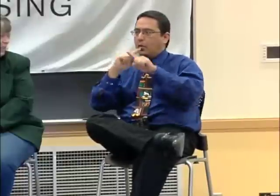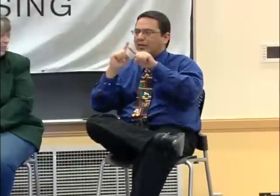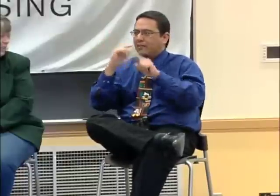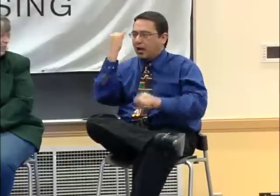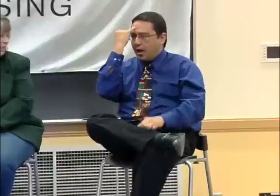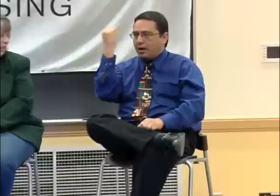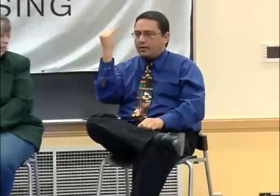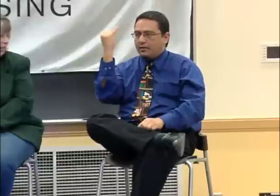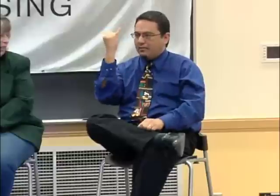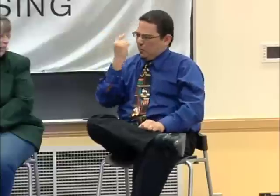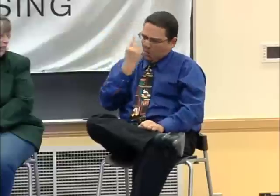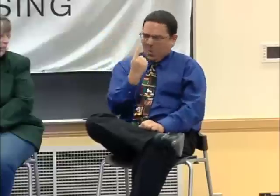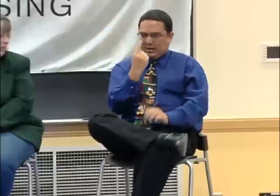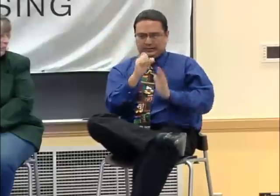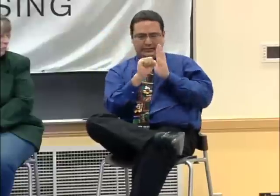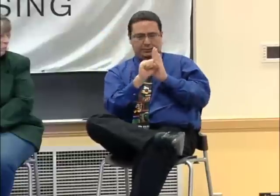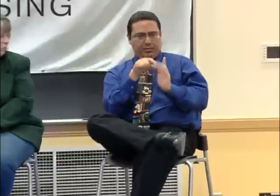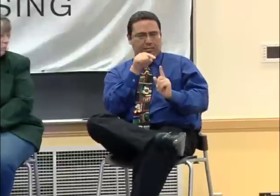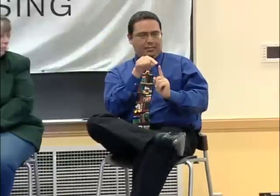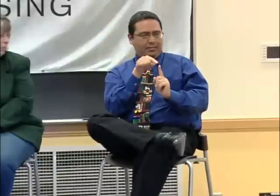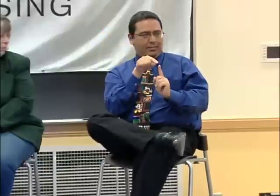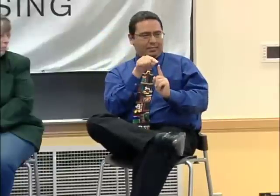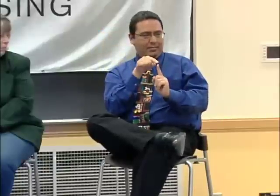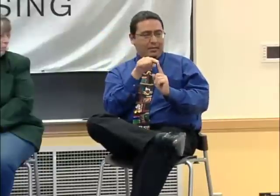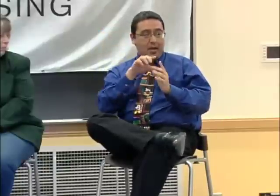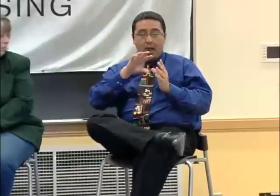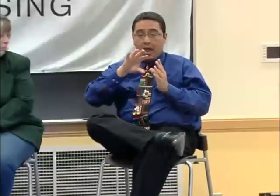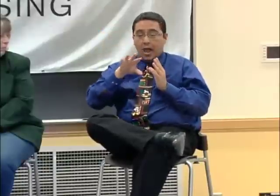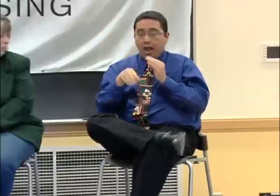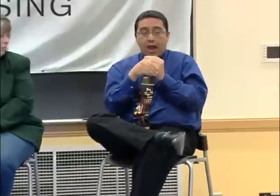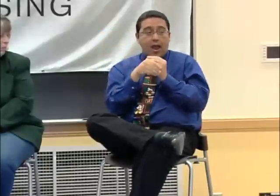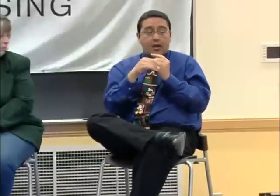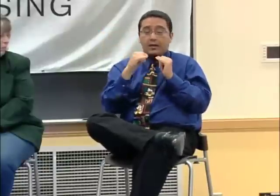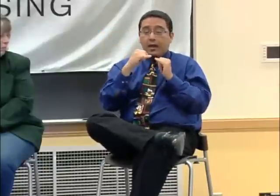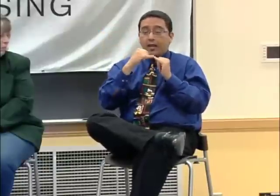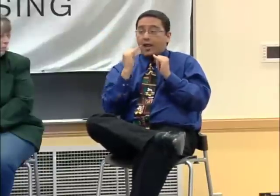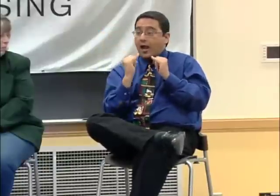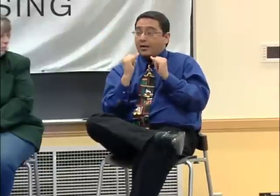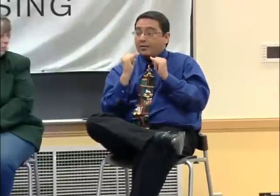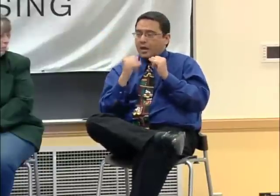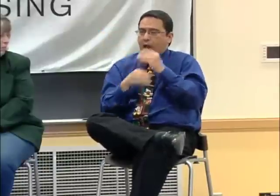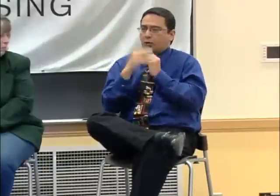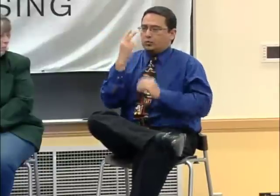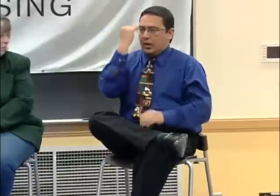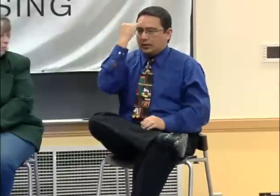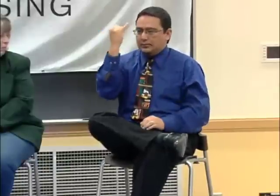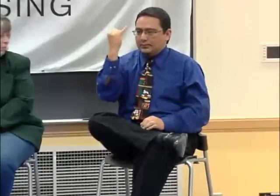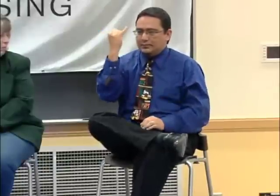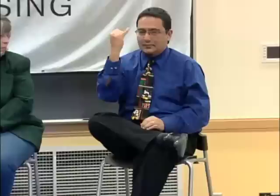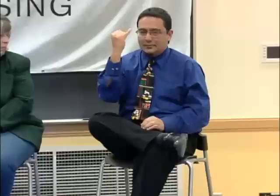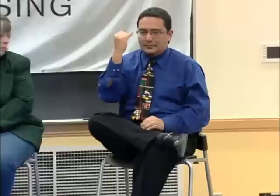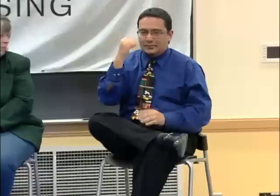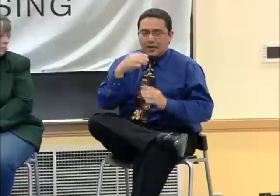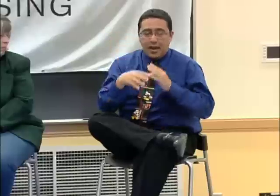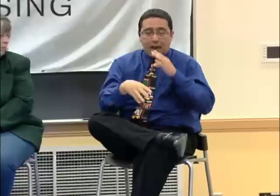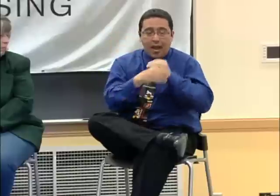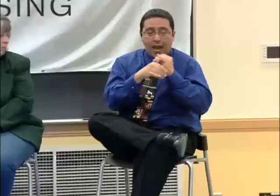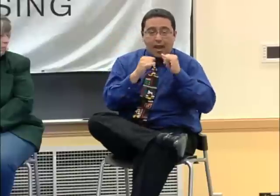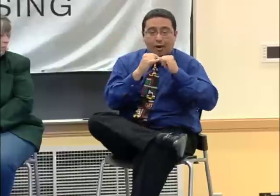mean? Maybe that is 3 or 4 different ideas in one symbol. And then you add another squiggly line, and that's 2 more